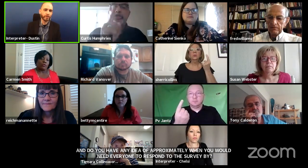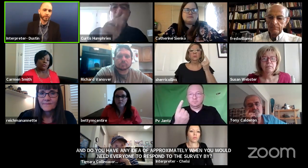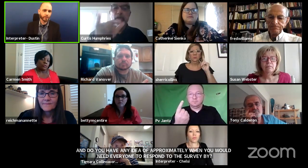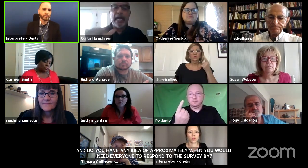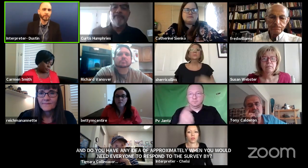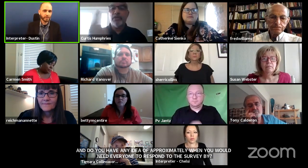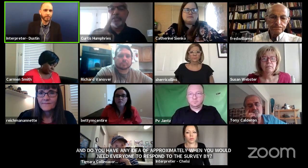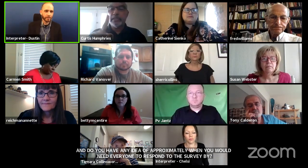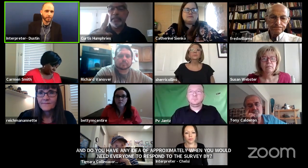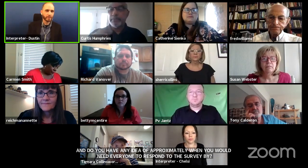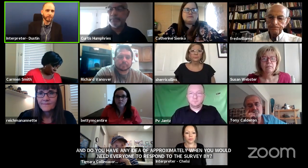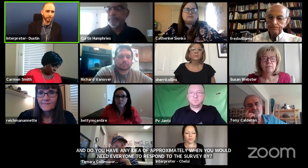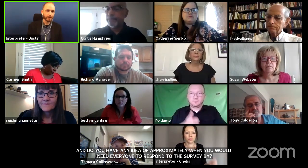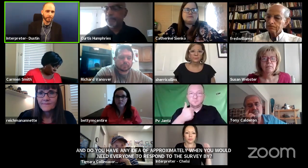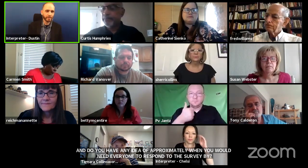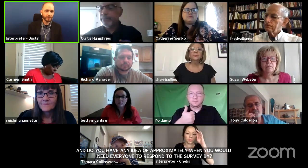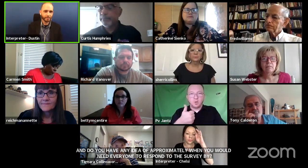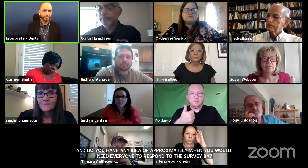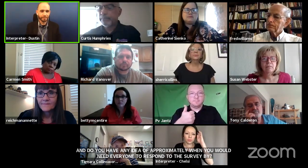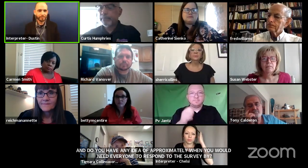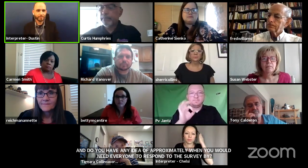July 1st.